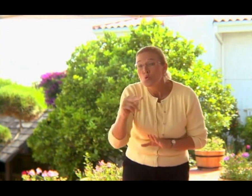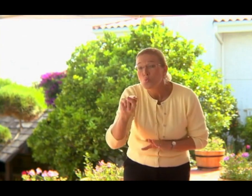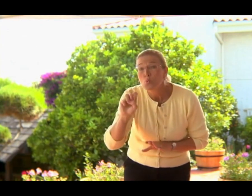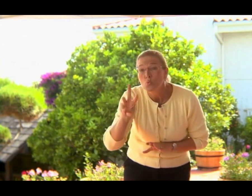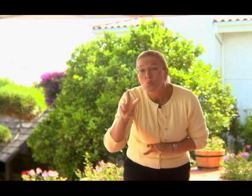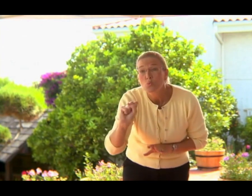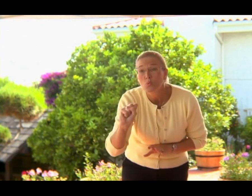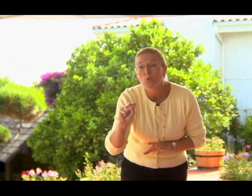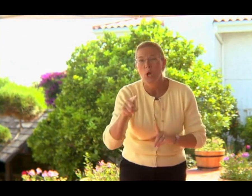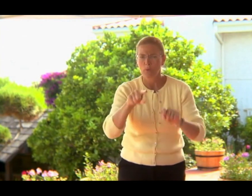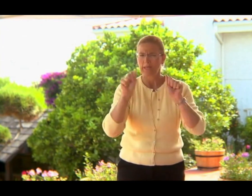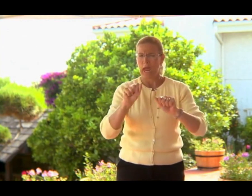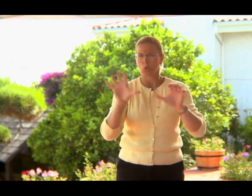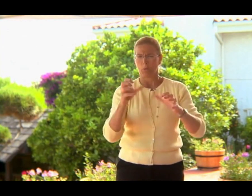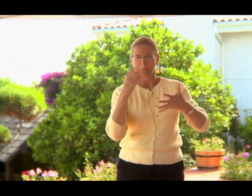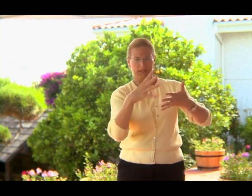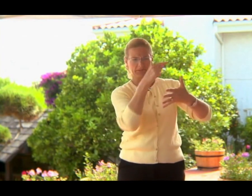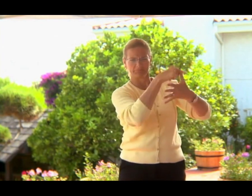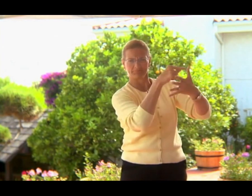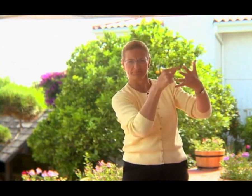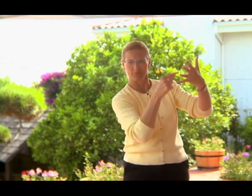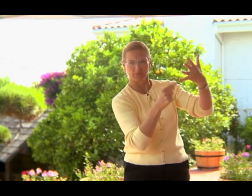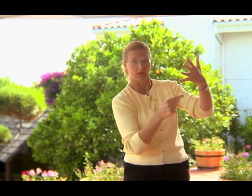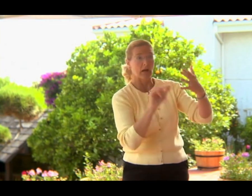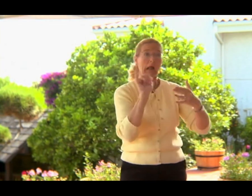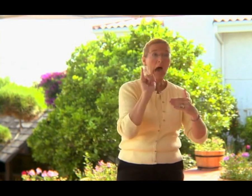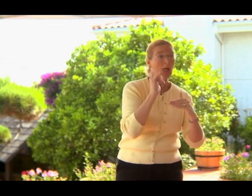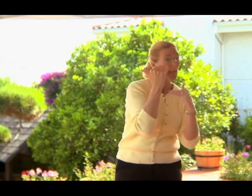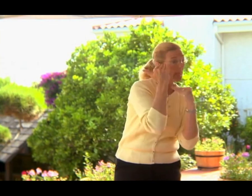The good news about sun exposure is that there are many things you can do